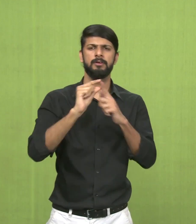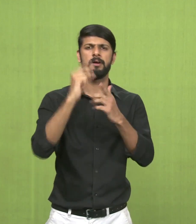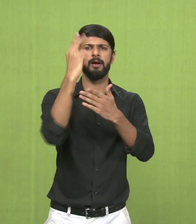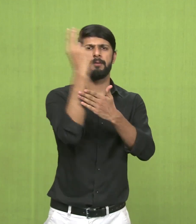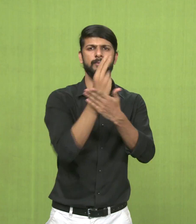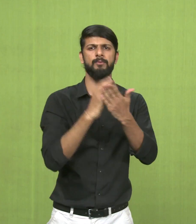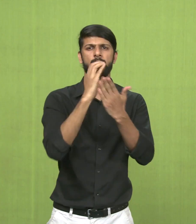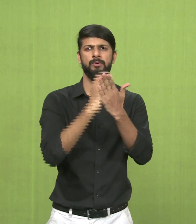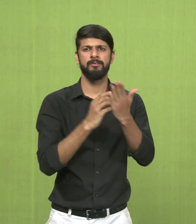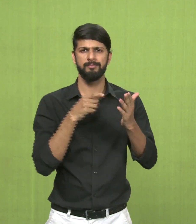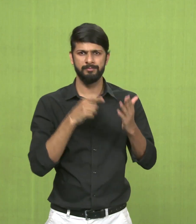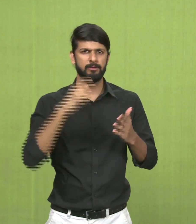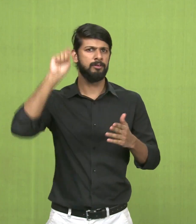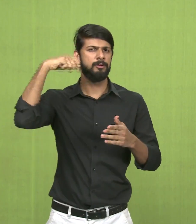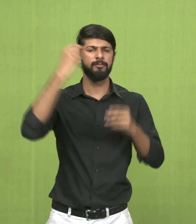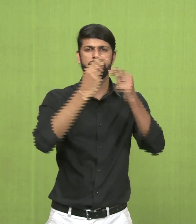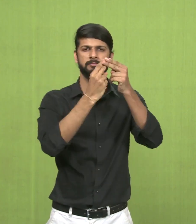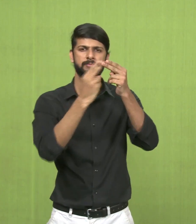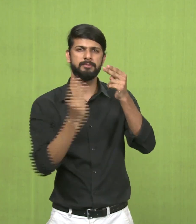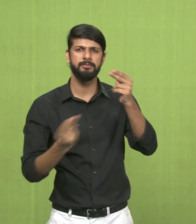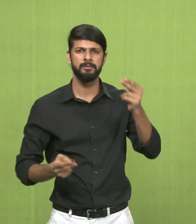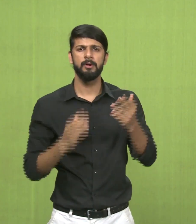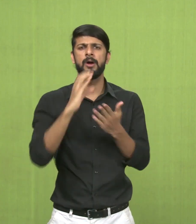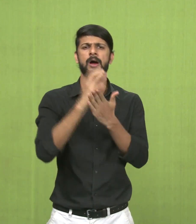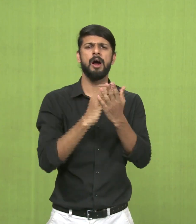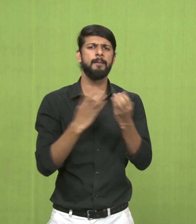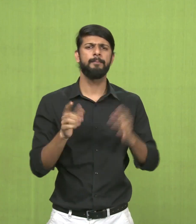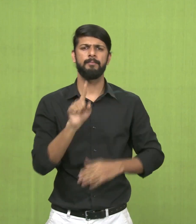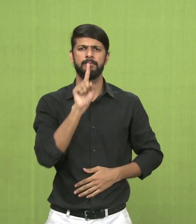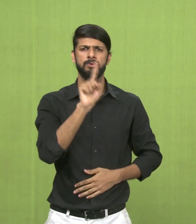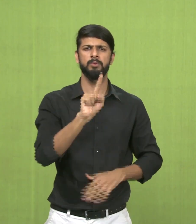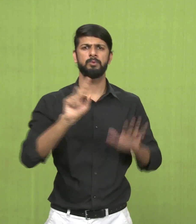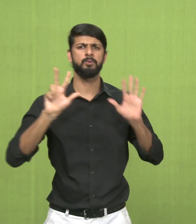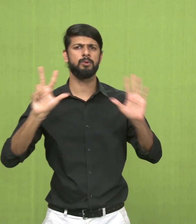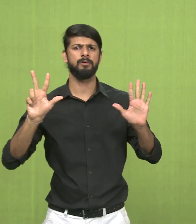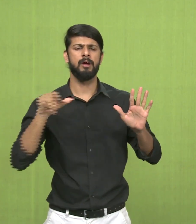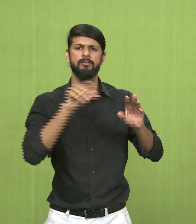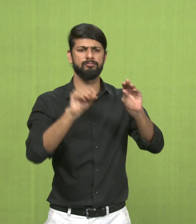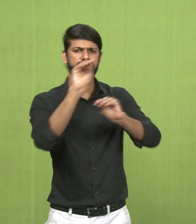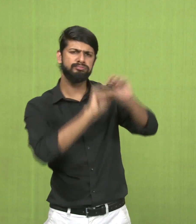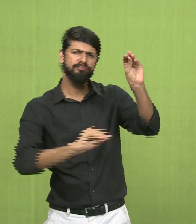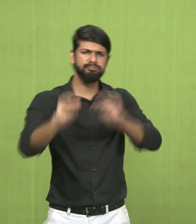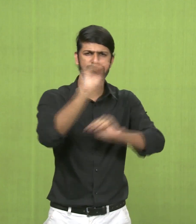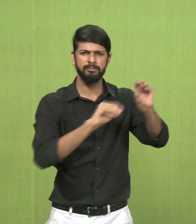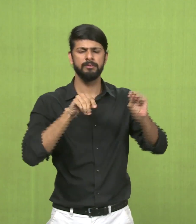NIOS welcomes you to Painting Subject video series. This is lesson number 18,